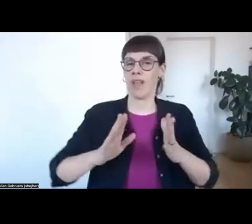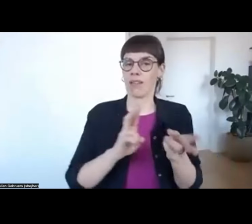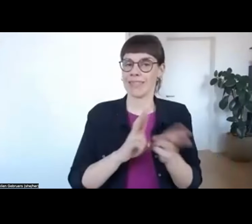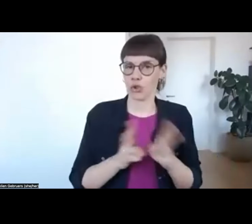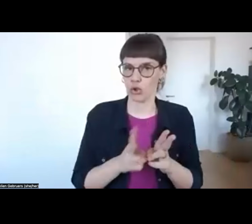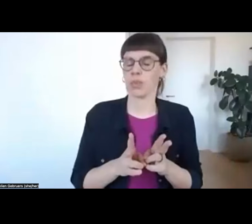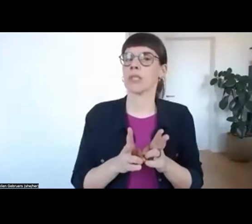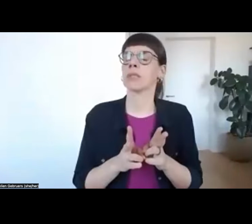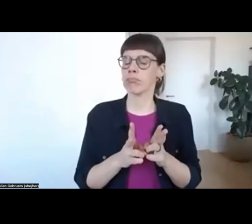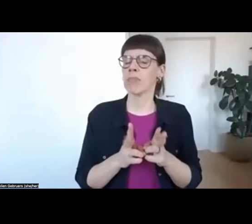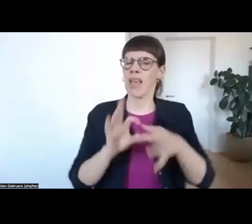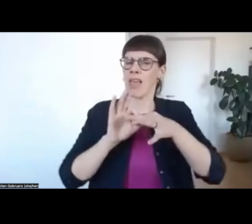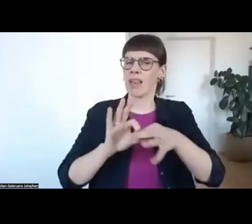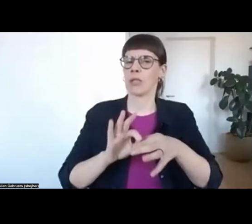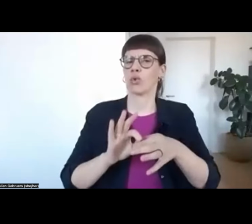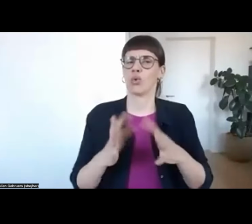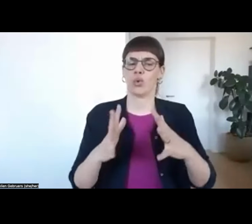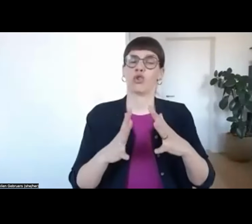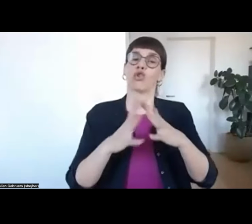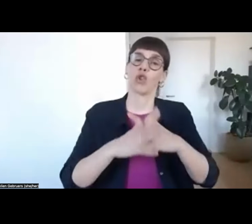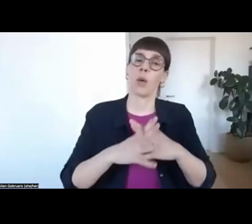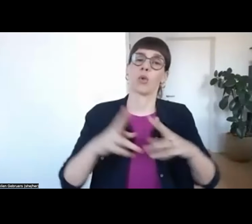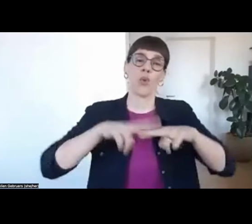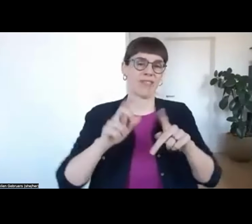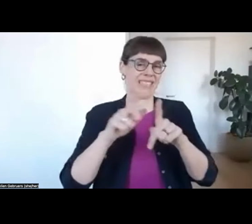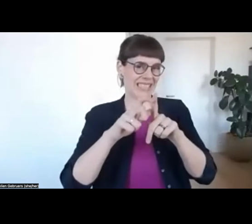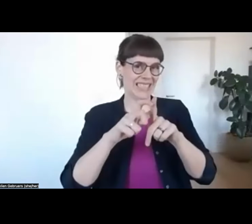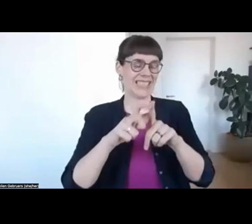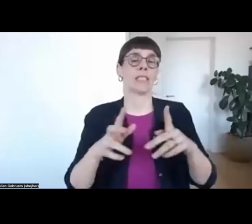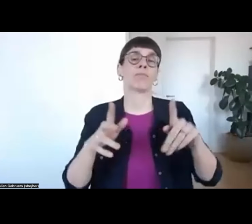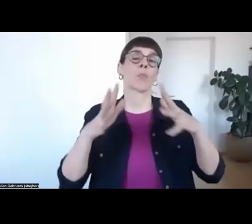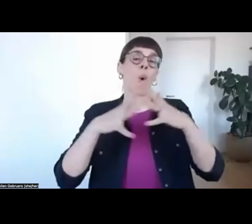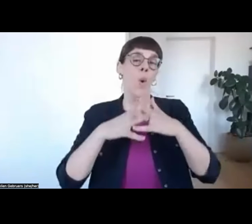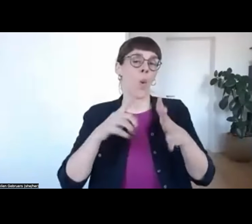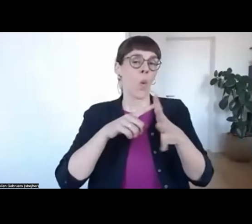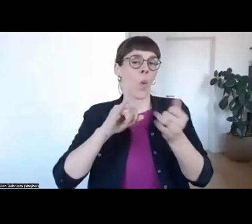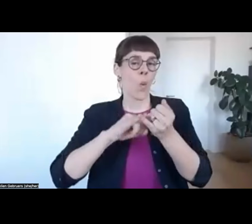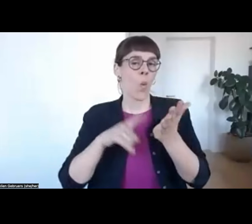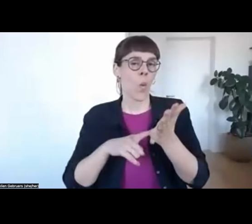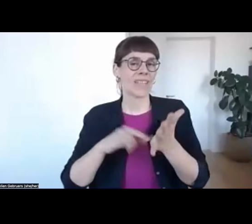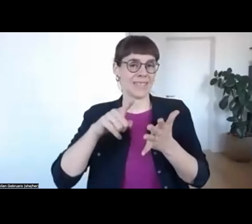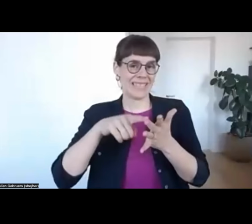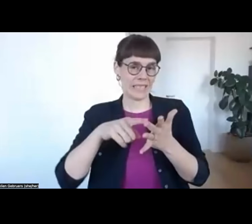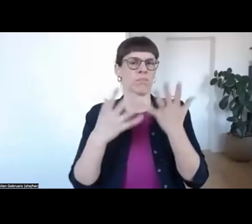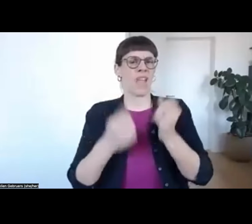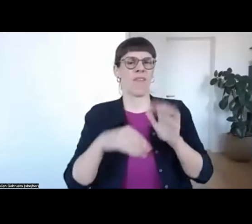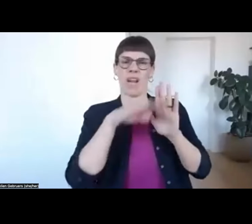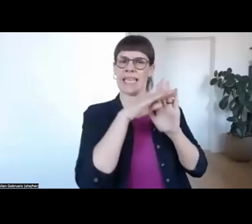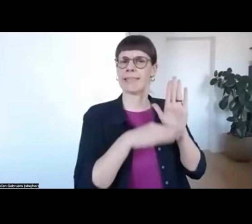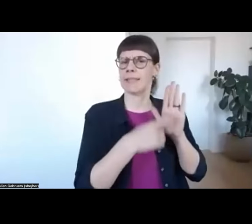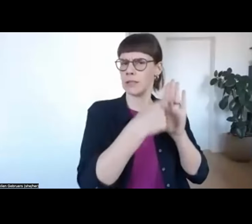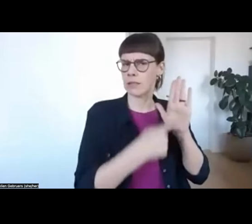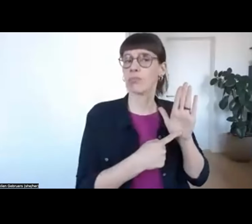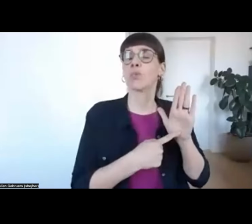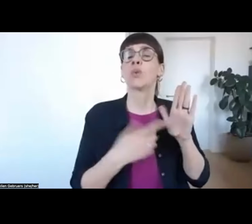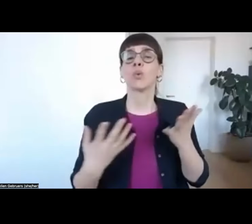You may already know that international sign interpreters are accredited by the WFD and WASLI. So